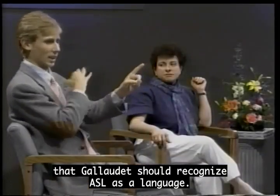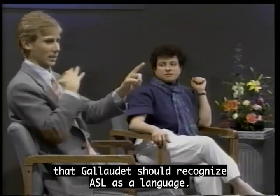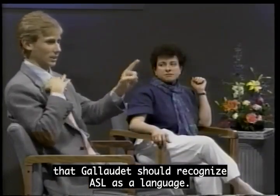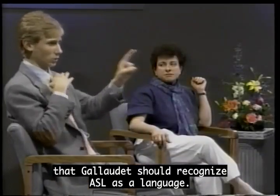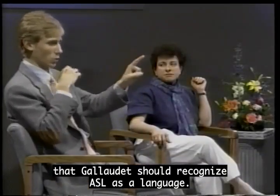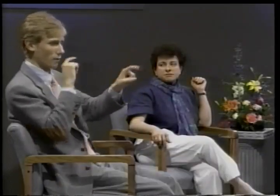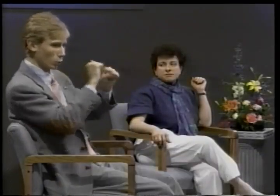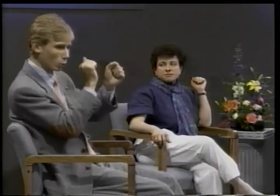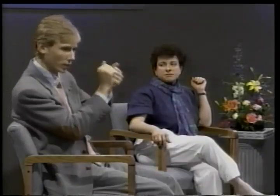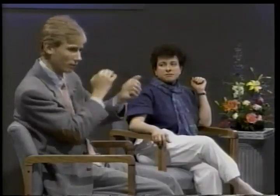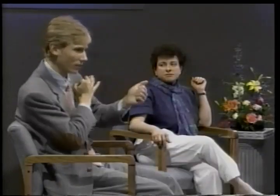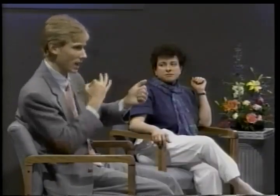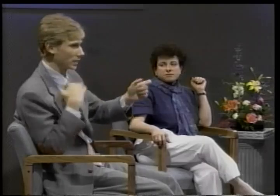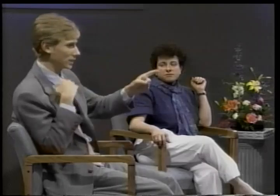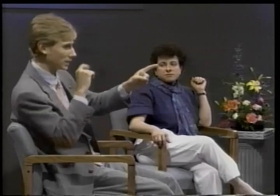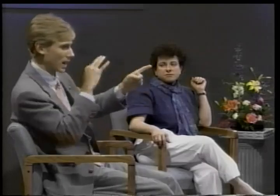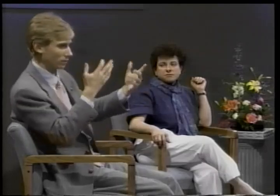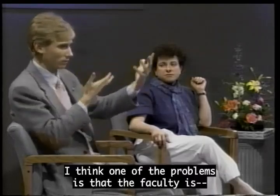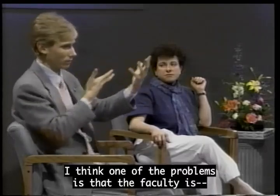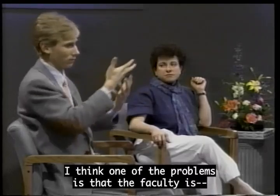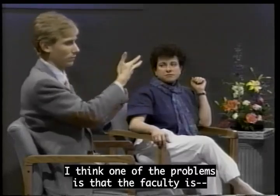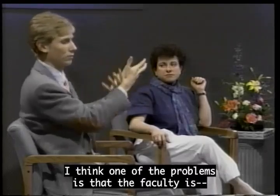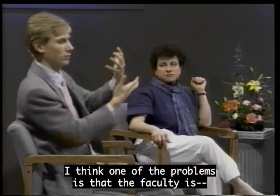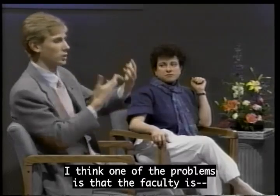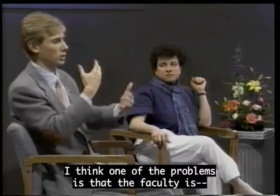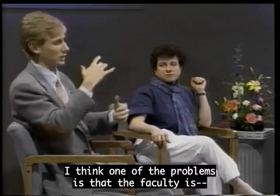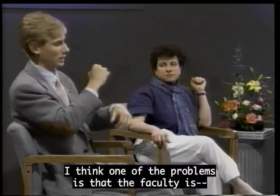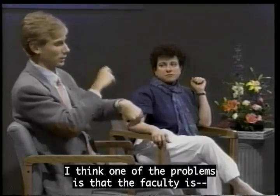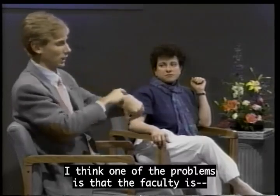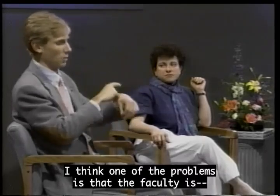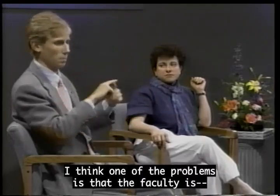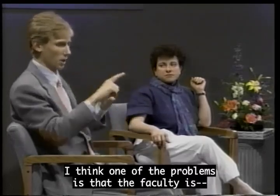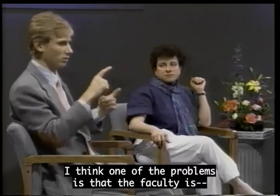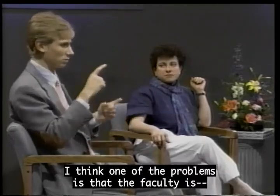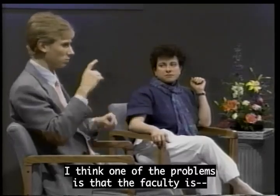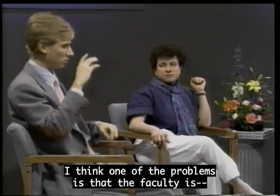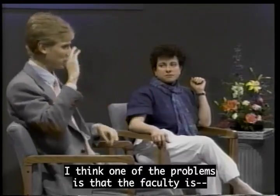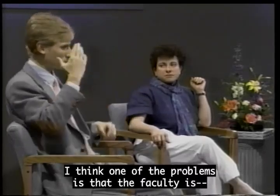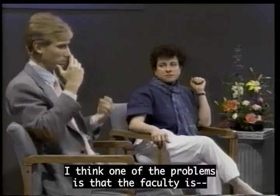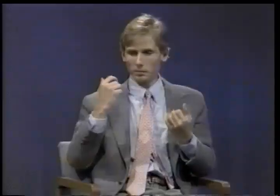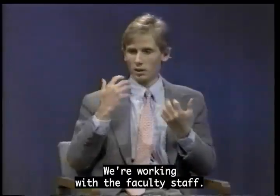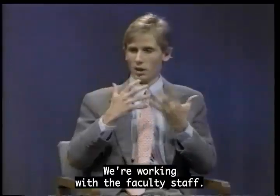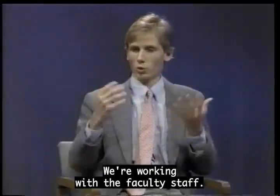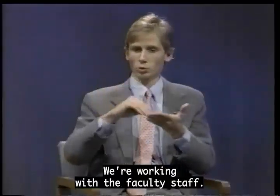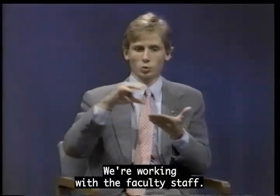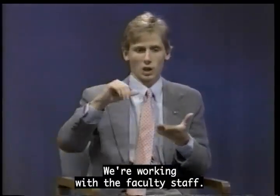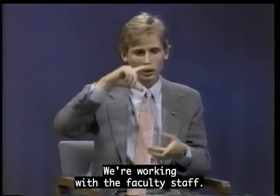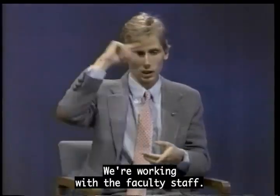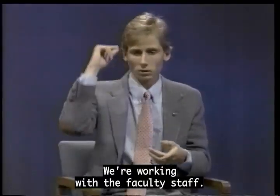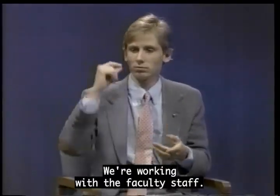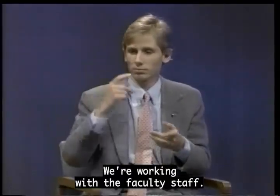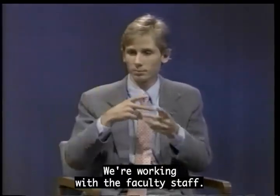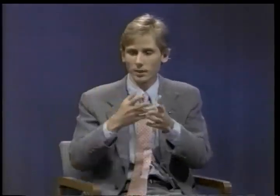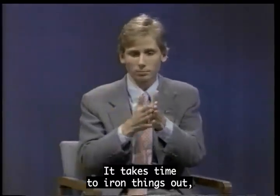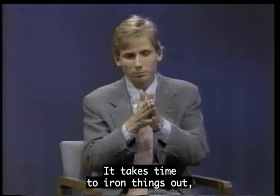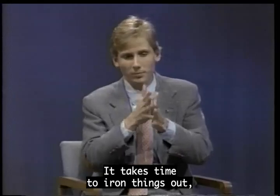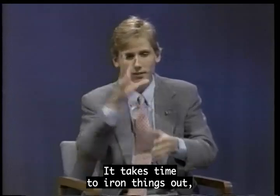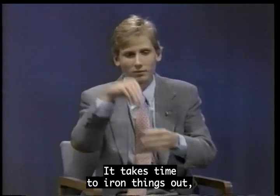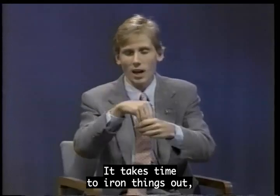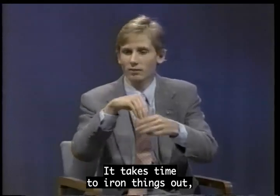I think one of the problems is that the faculty, as we're working with the faculty staff, it takes time to iron things out. But many of the